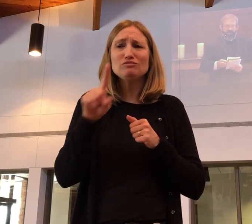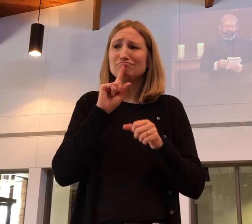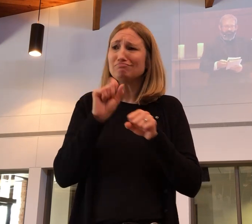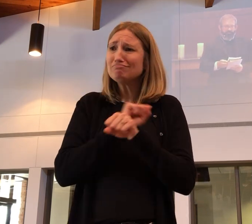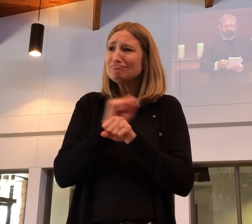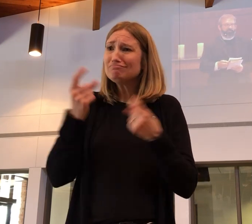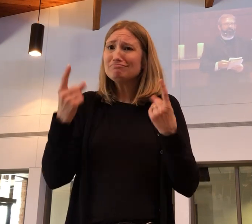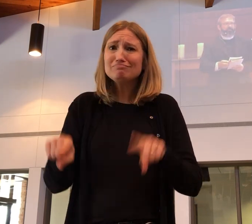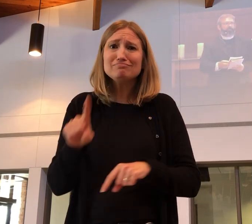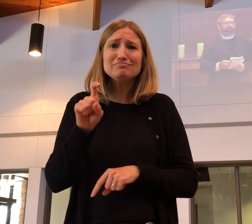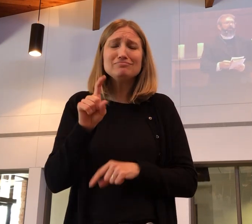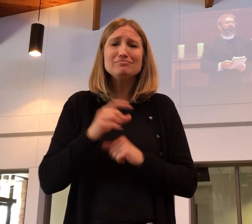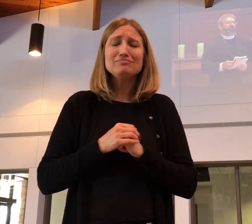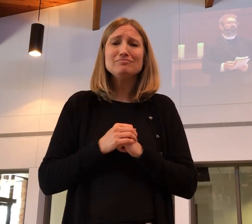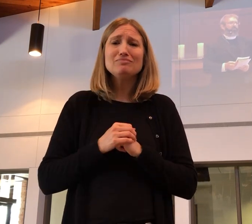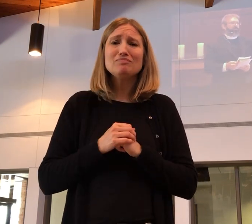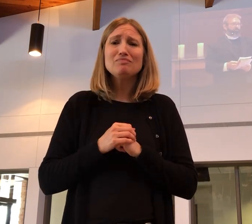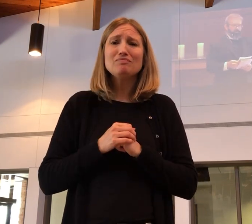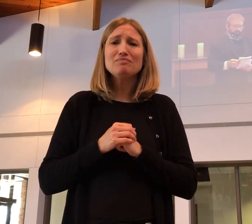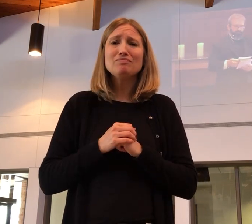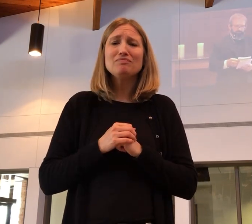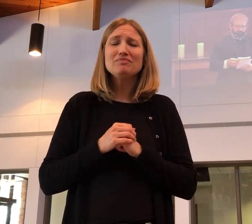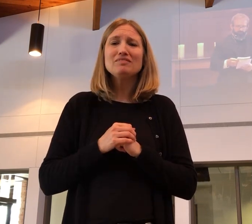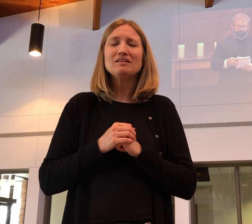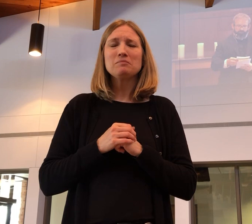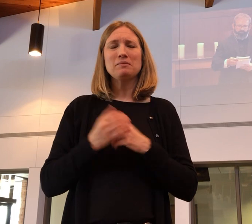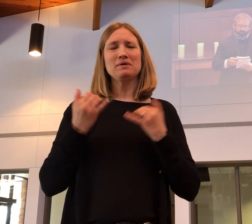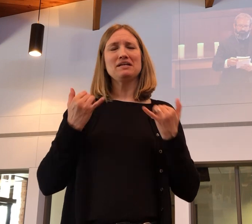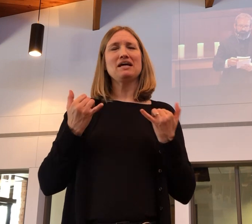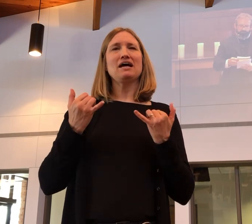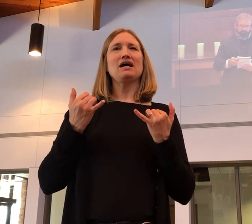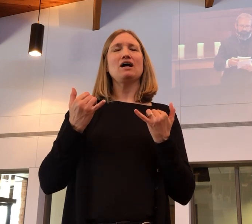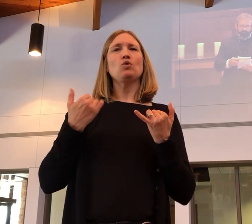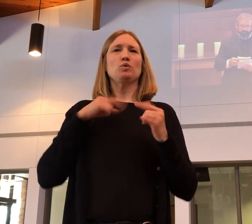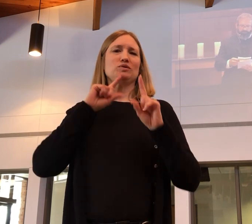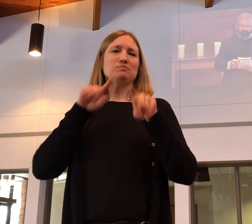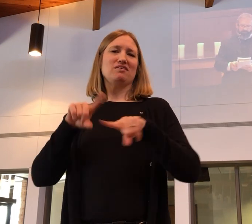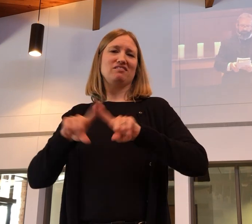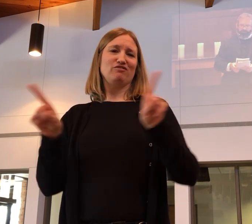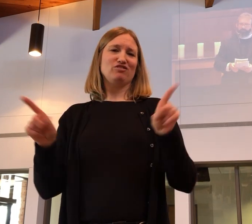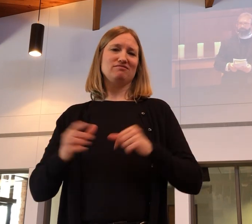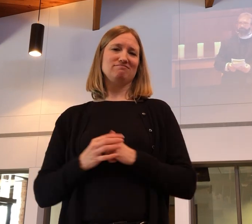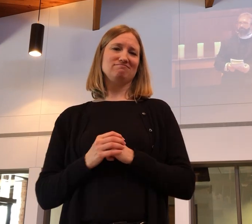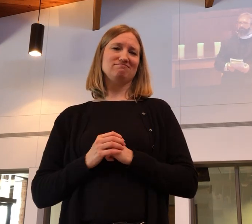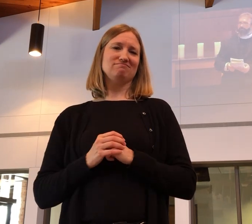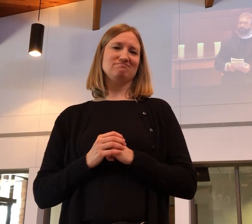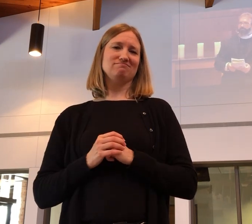really happening? We have different words in which to respond.